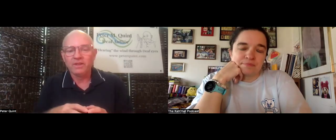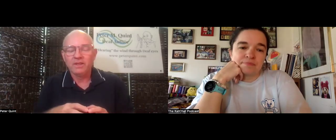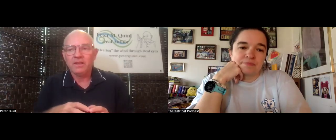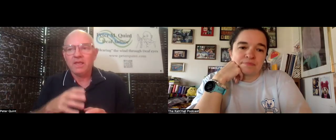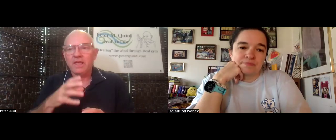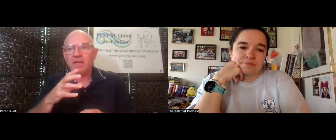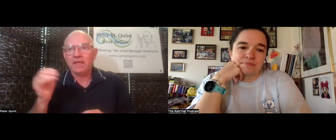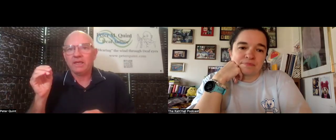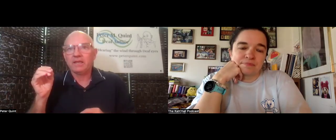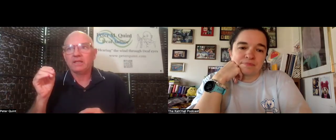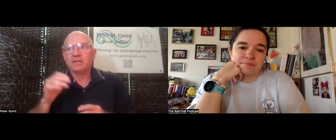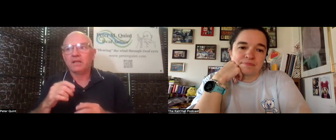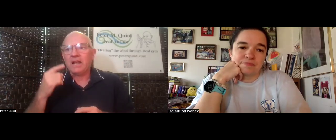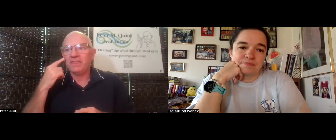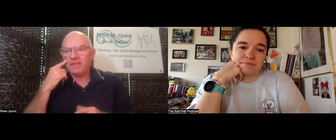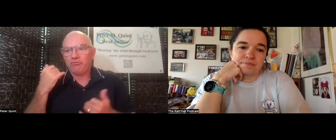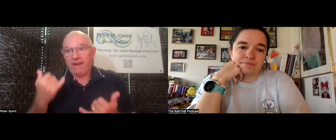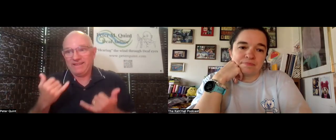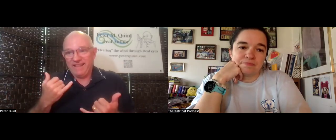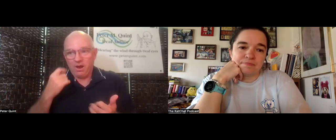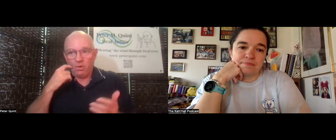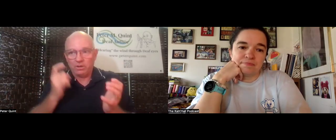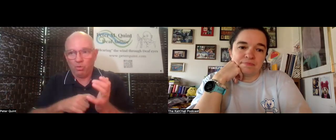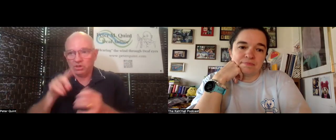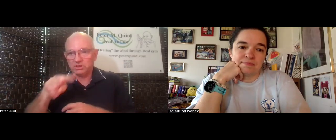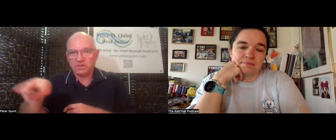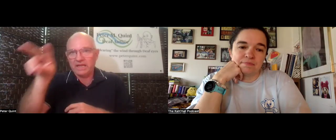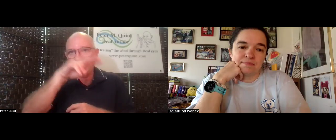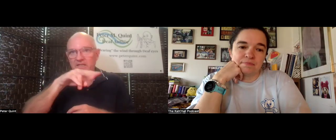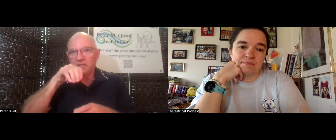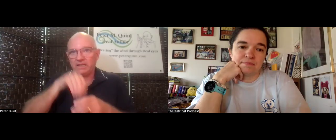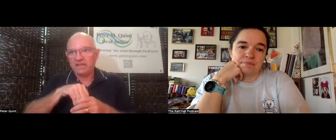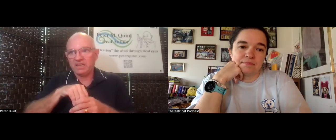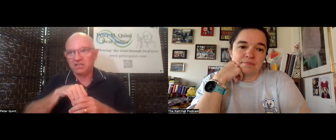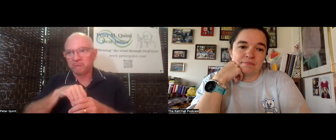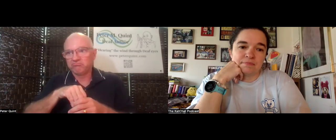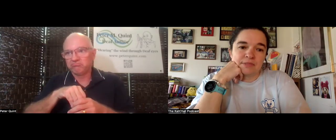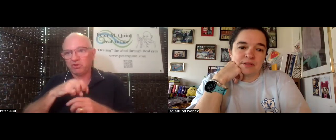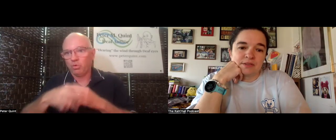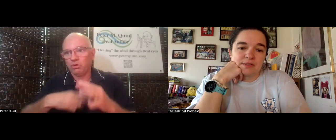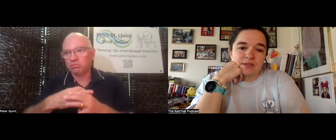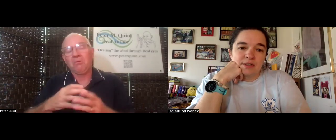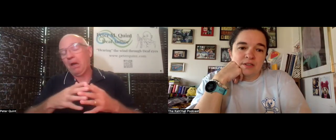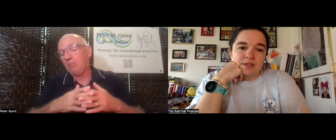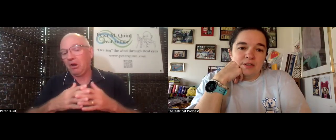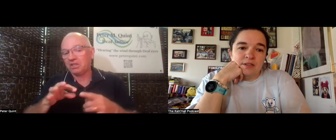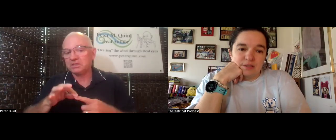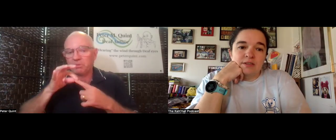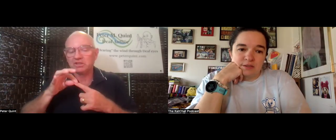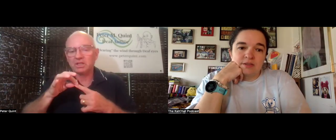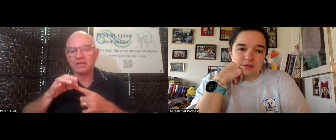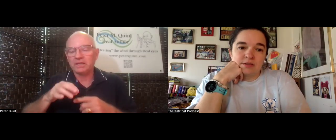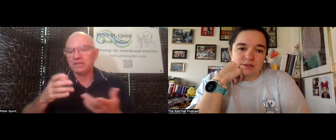know. And I think right now I notice that in the world,